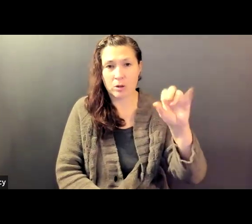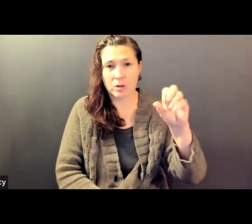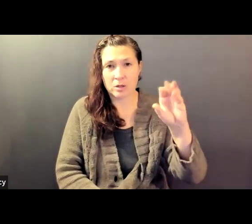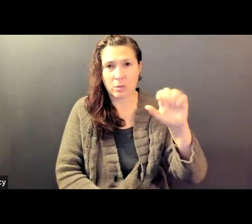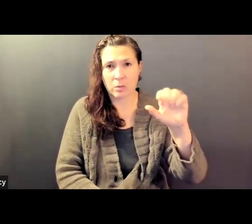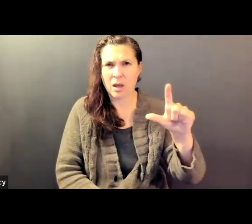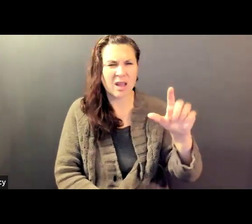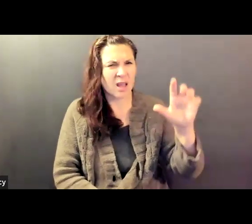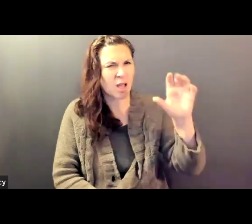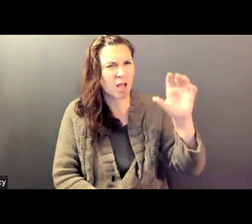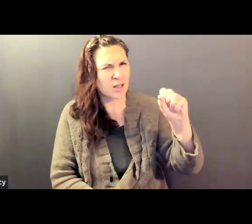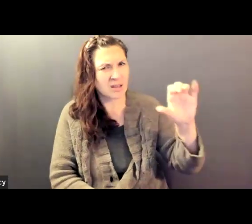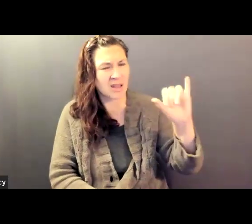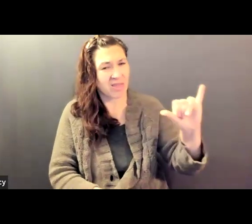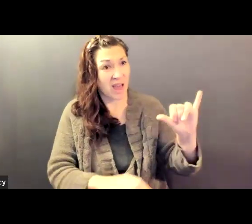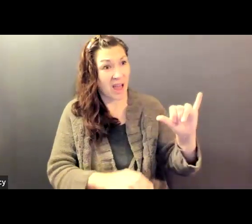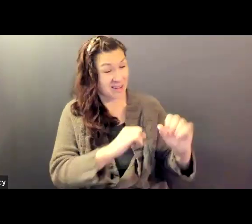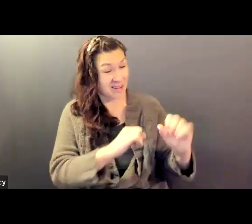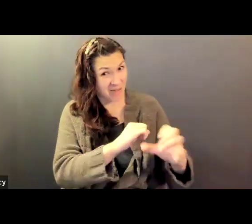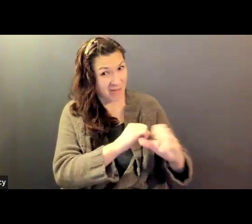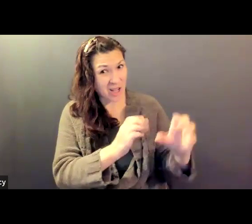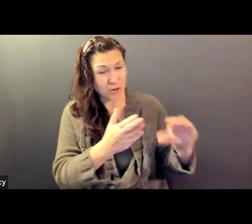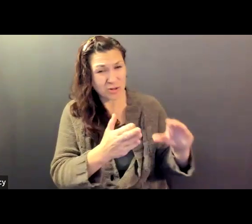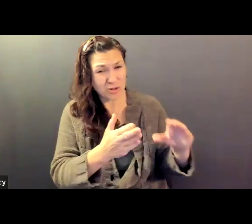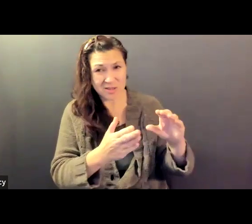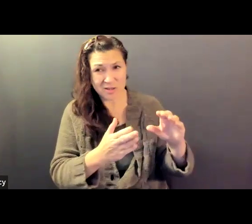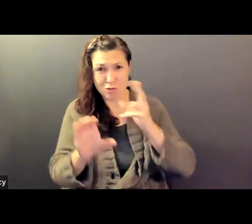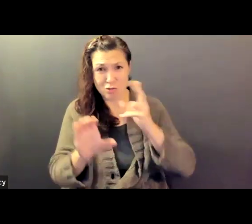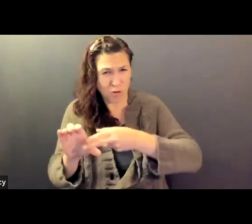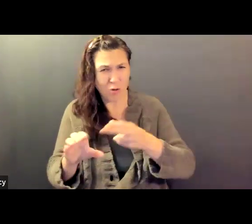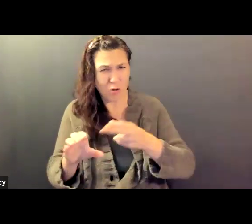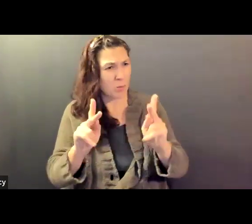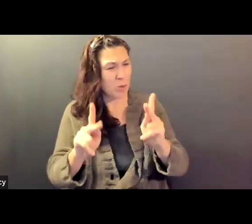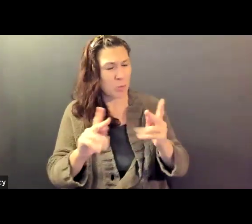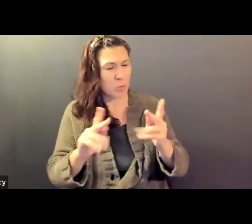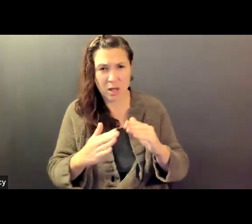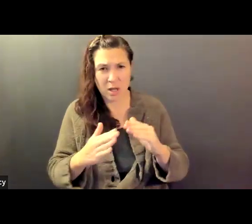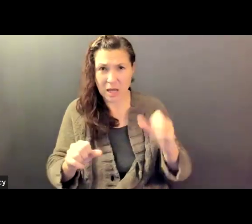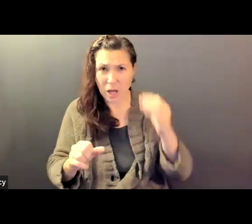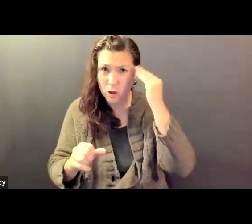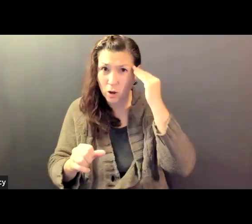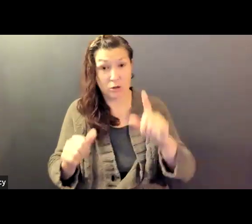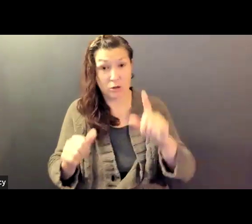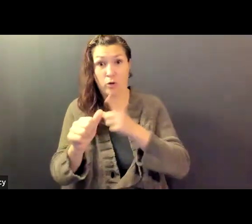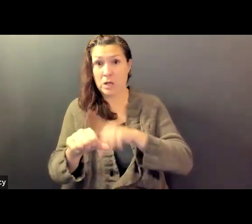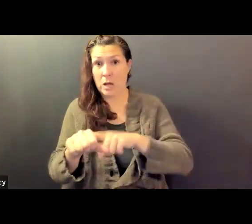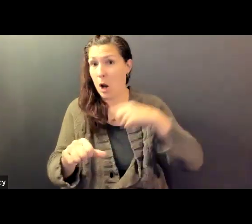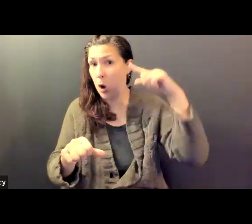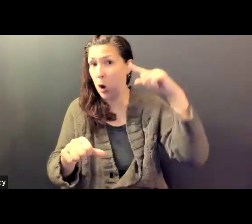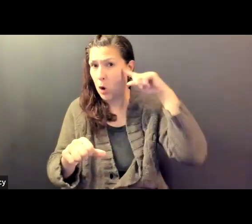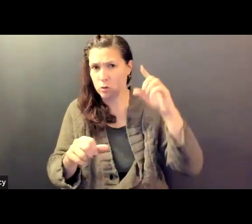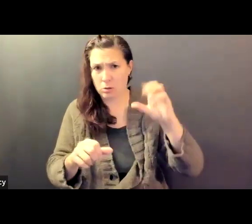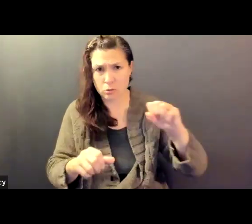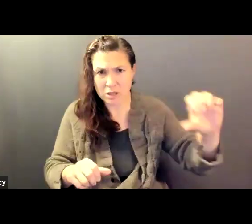council like advertised to like students or people in the community so that they can know about it? Because this is like the first time I've heard of it, and I want to know